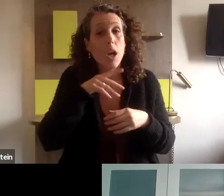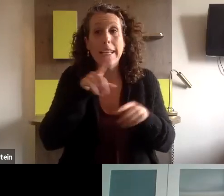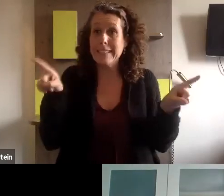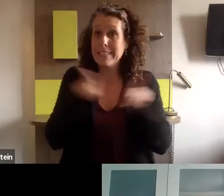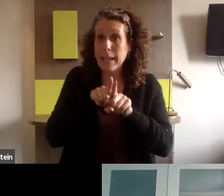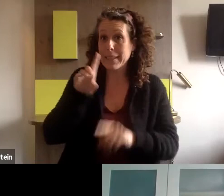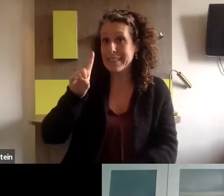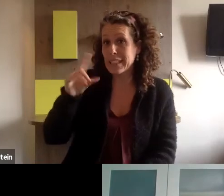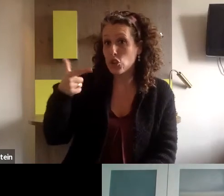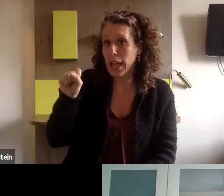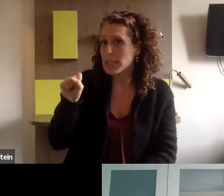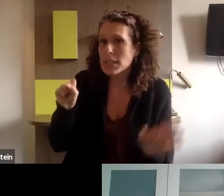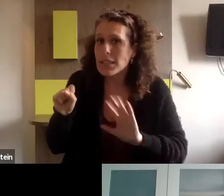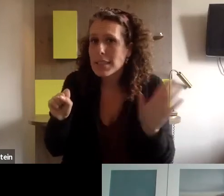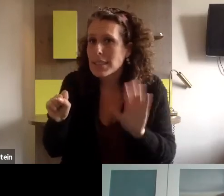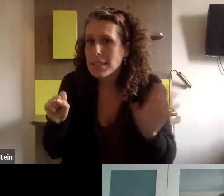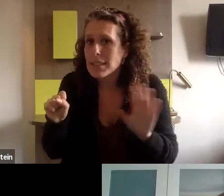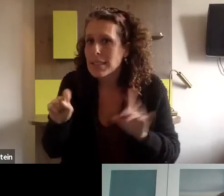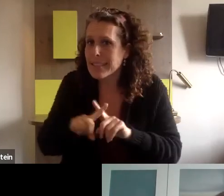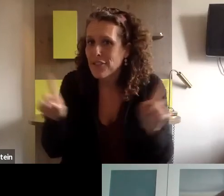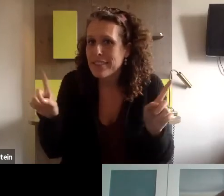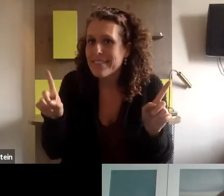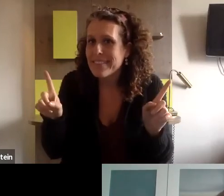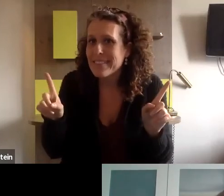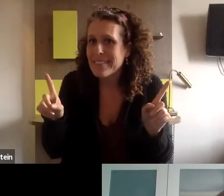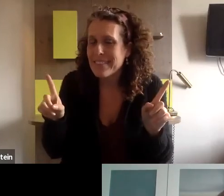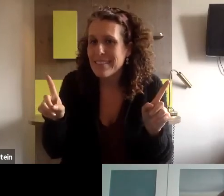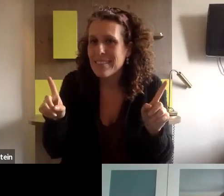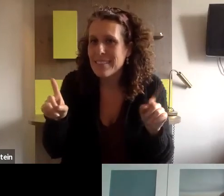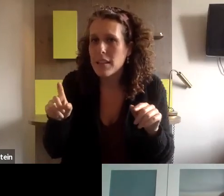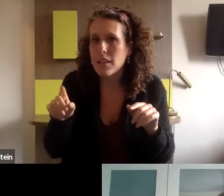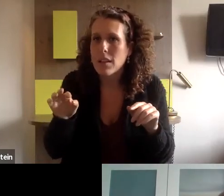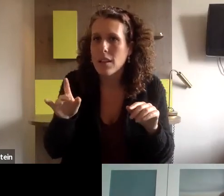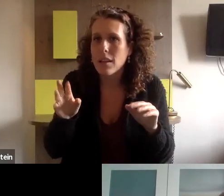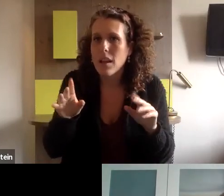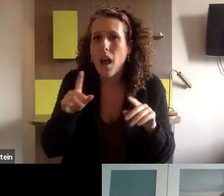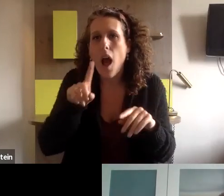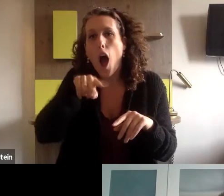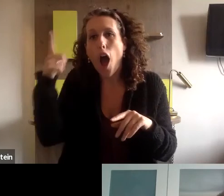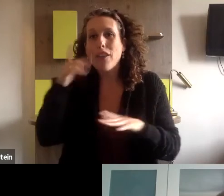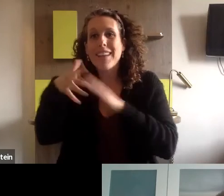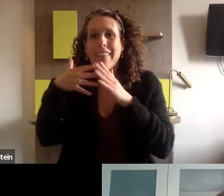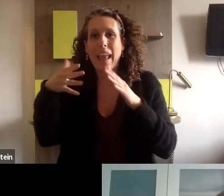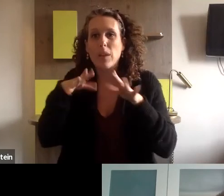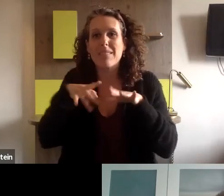Sign Language. It's not something like, it's not standardized as many sign languages, I would assume.